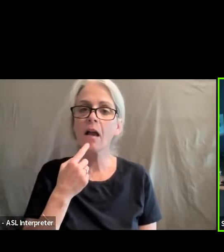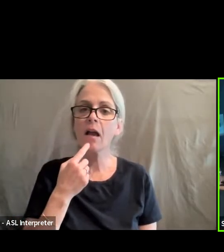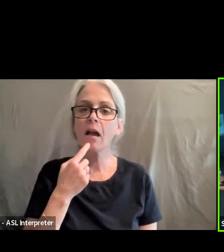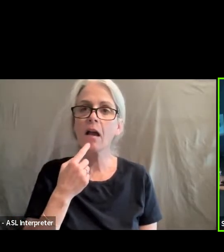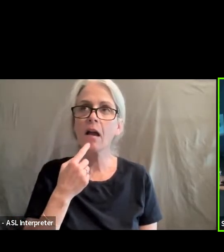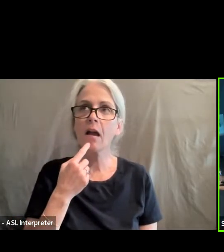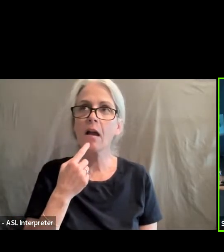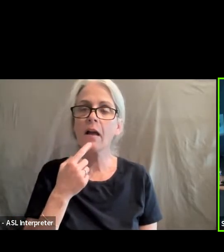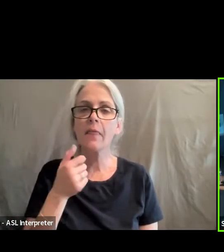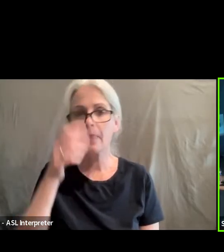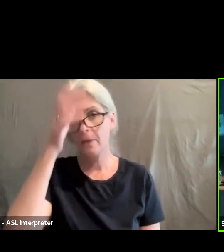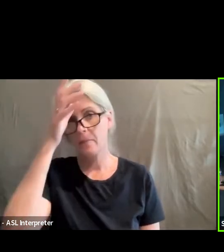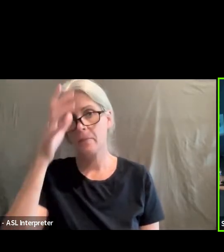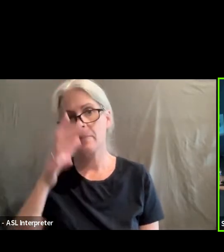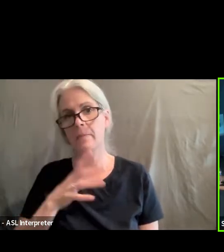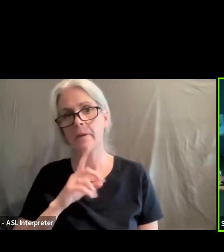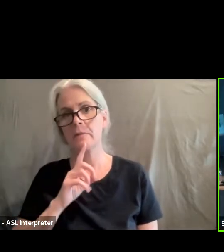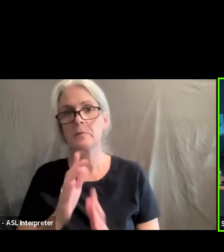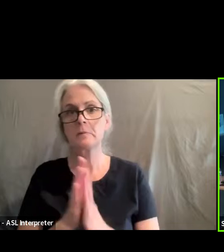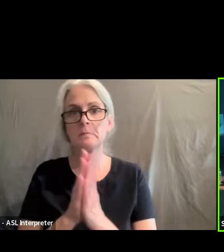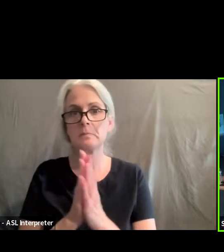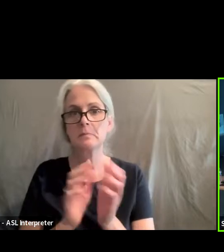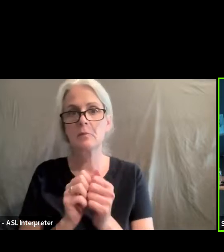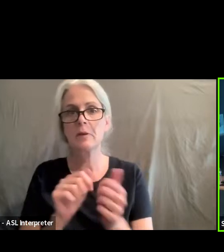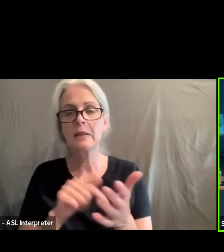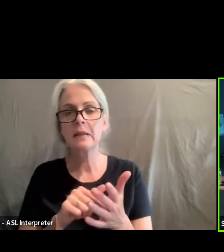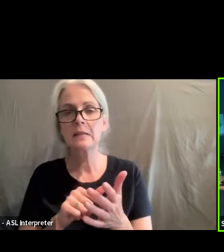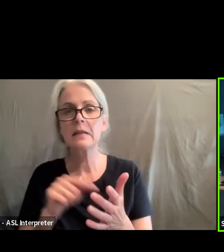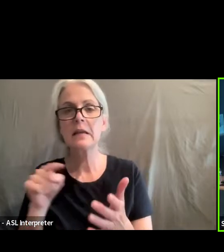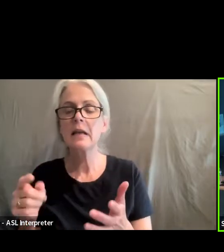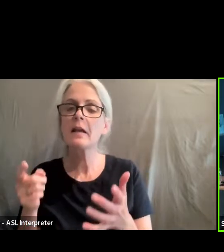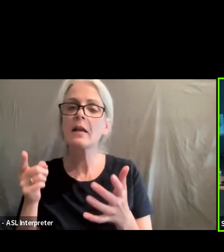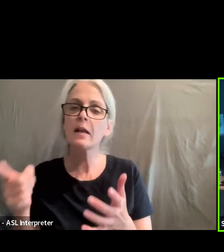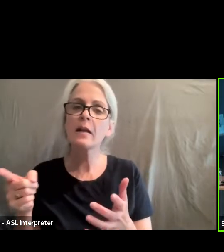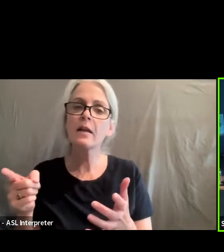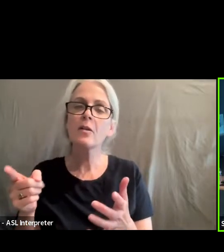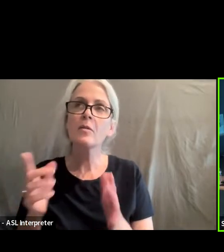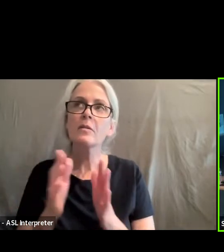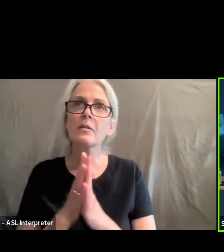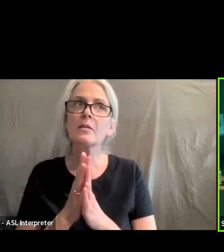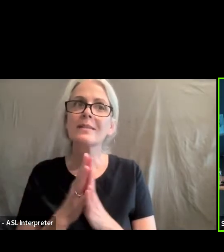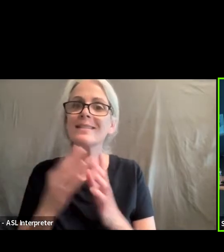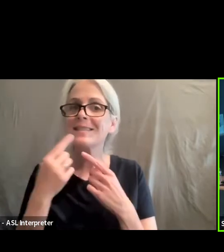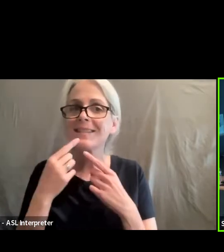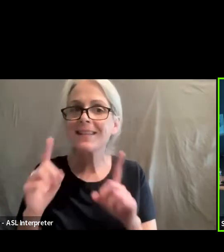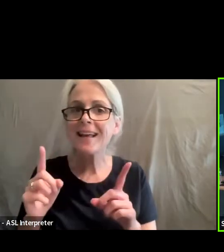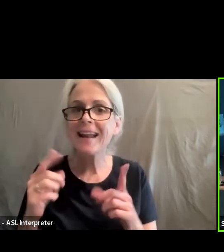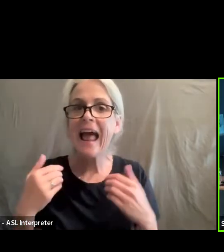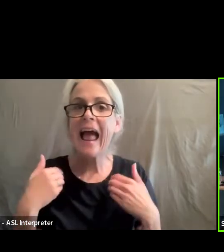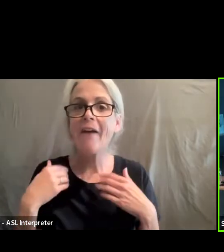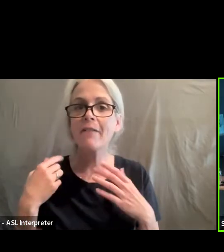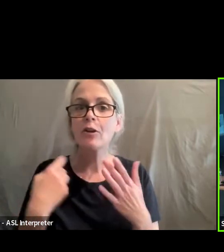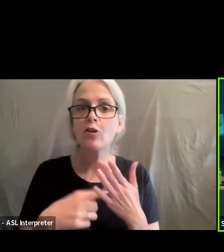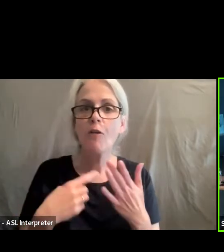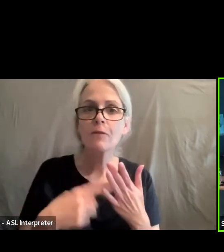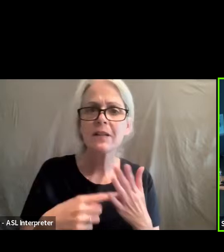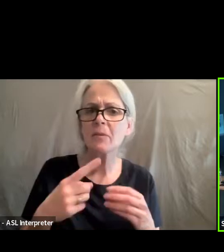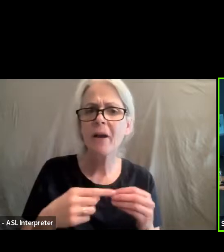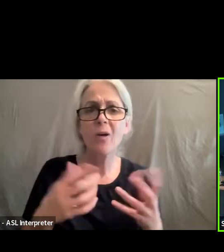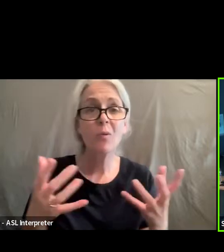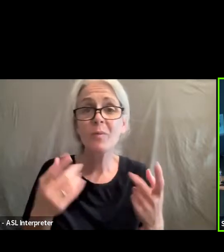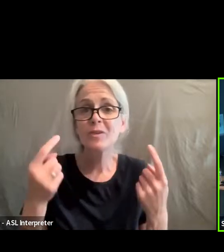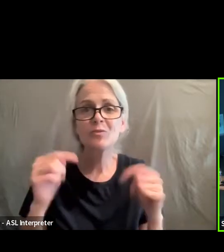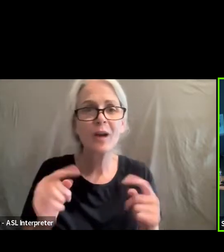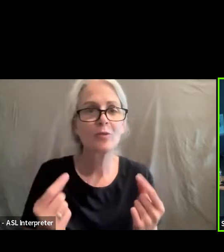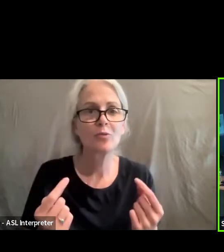he's pretty bullish on all this stuff, and he was saying, like, they're having a conversation about, like, what are we trying